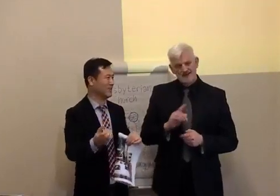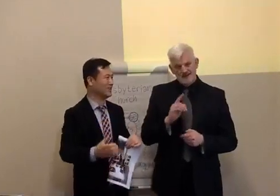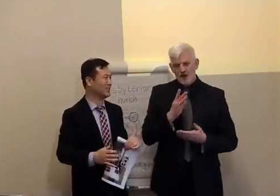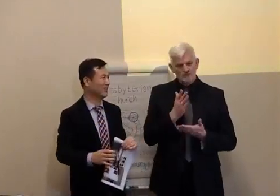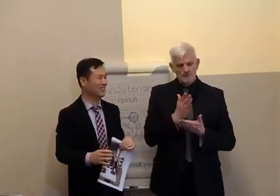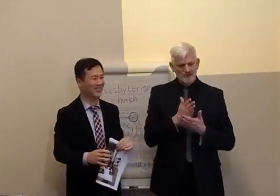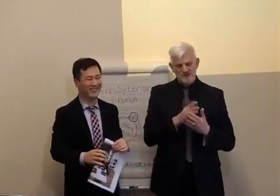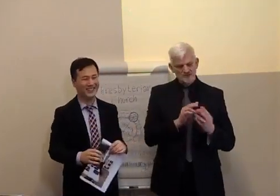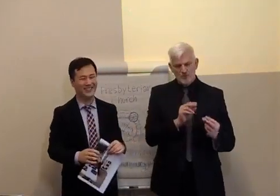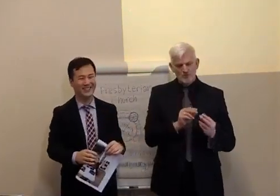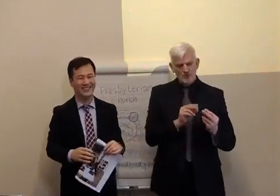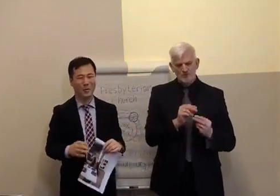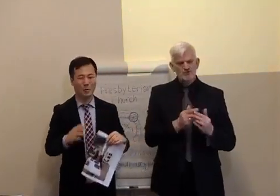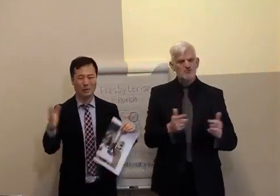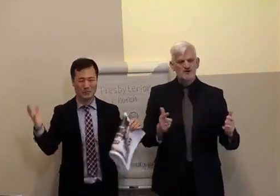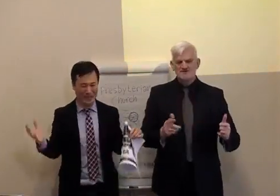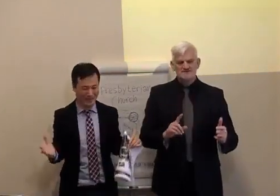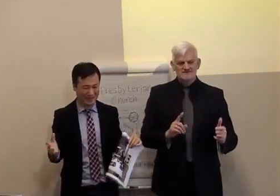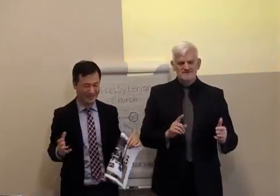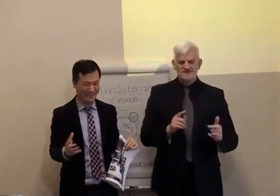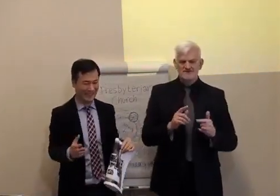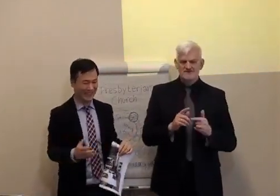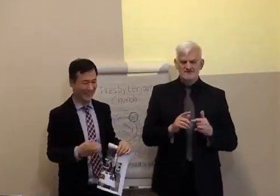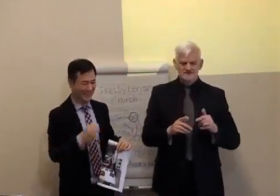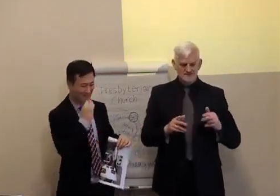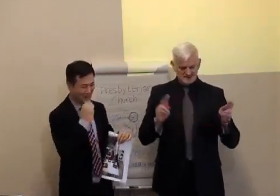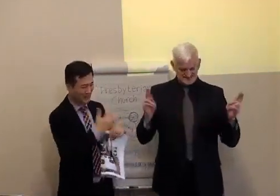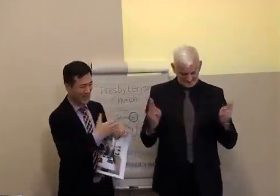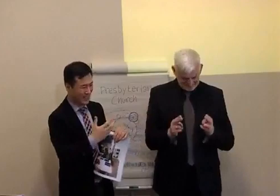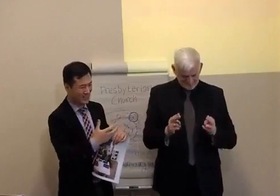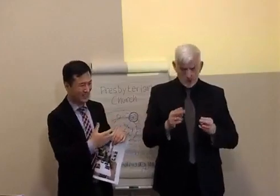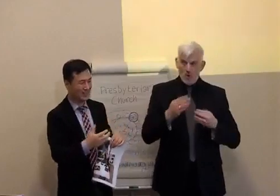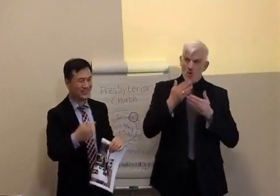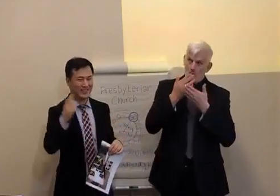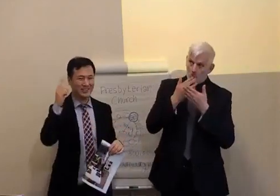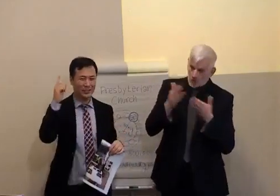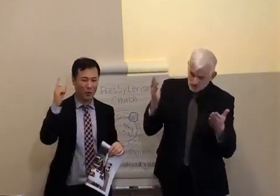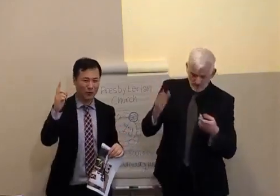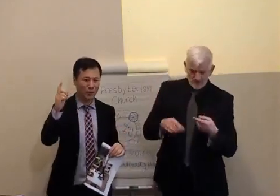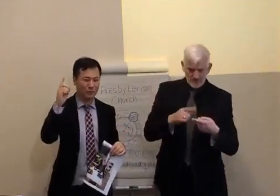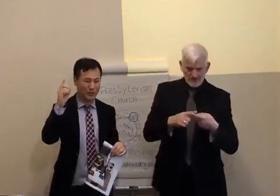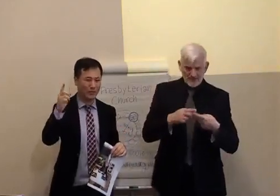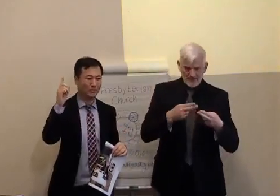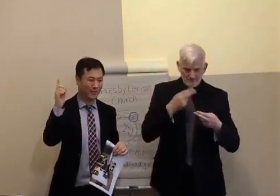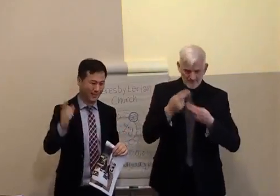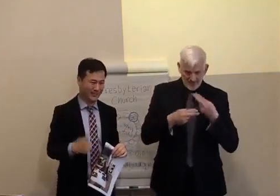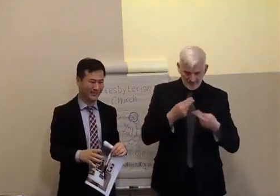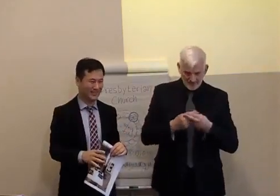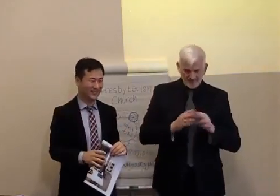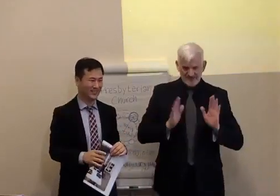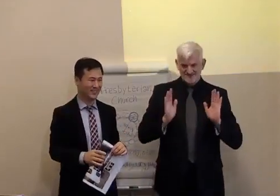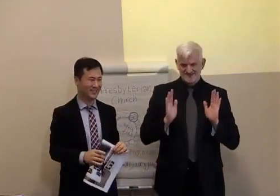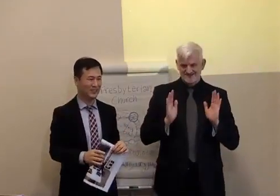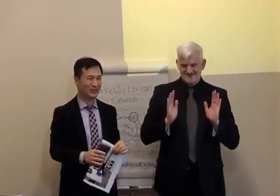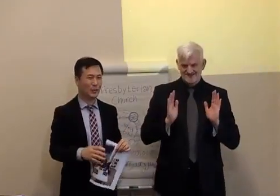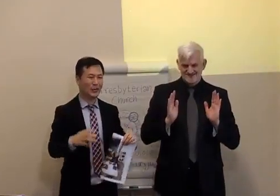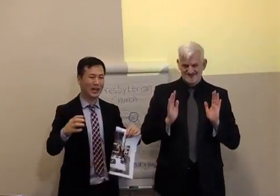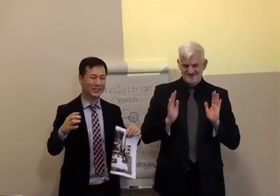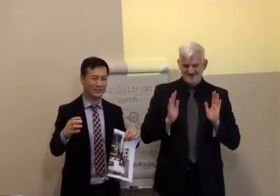conversations. Worshipping and the meal together, this is the wisdom of God. So we had the